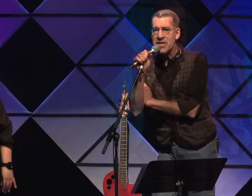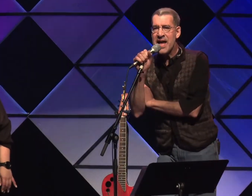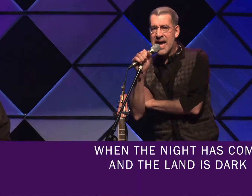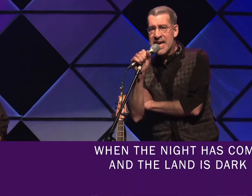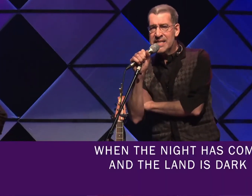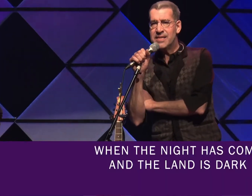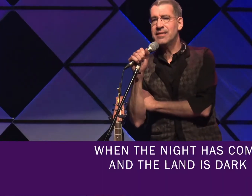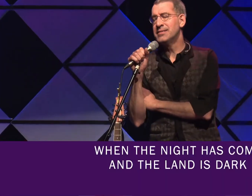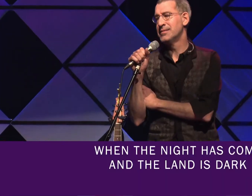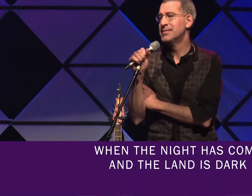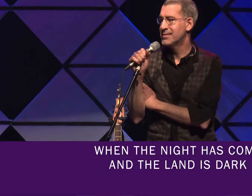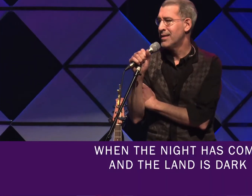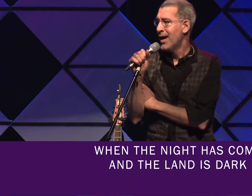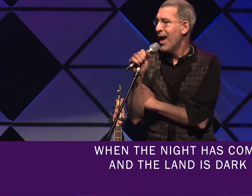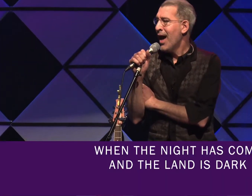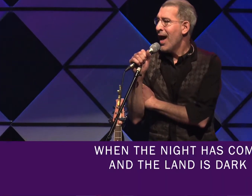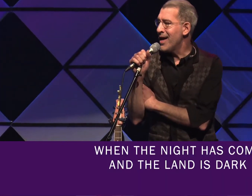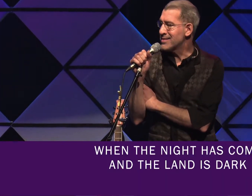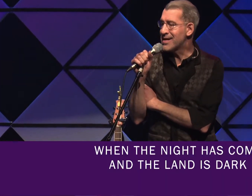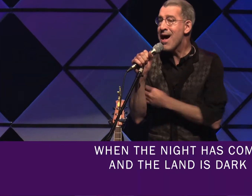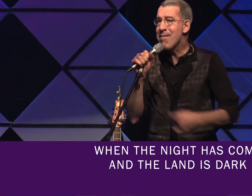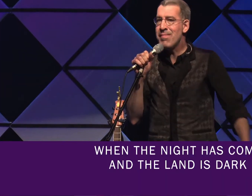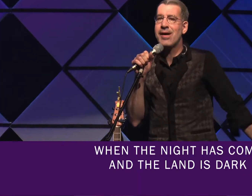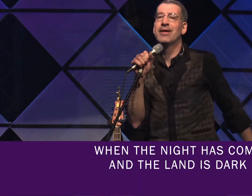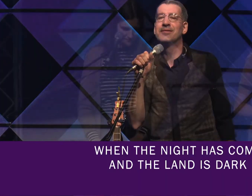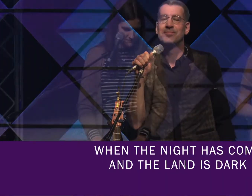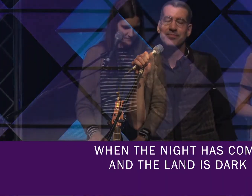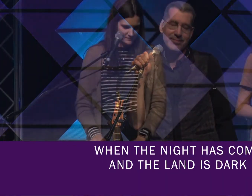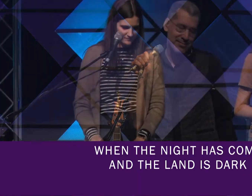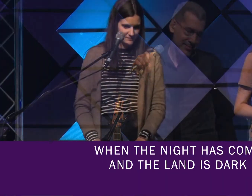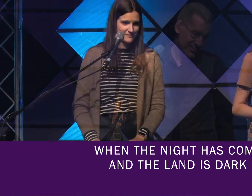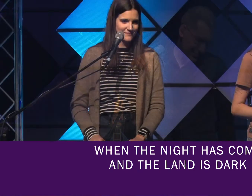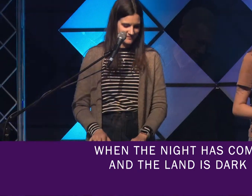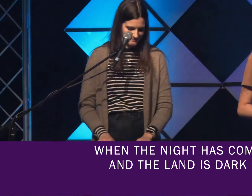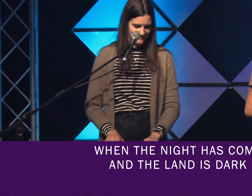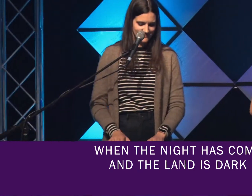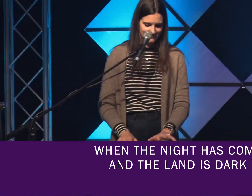When the night has come